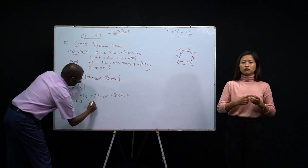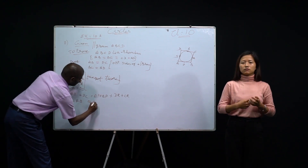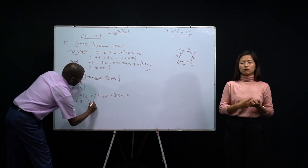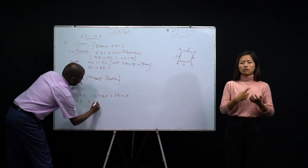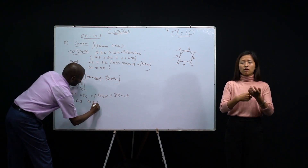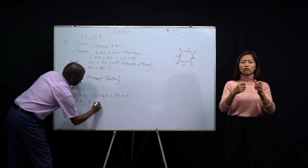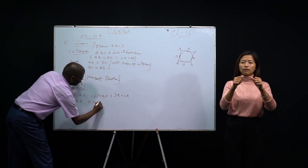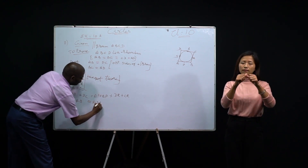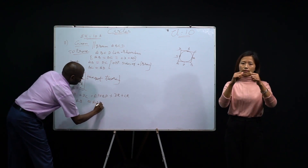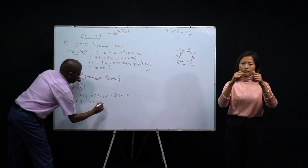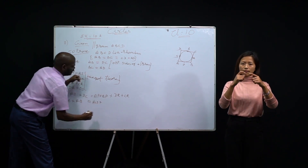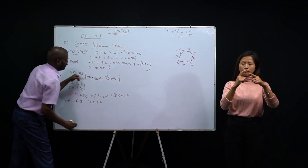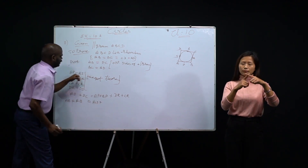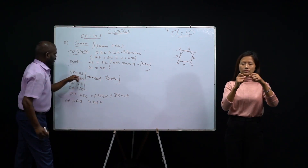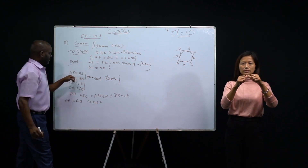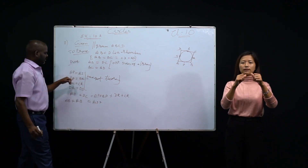AS.